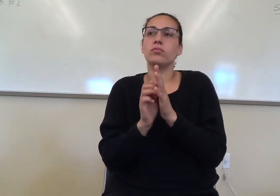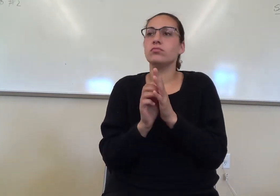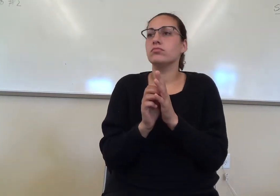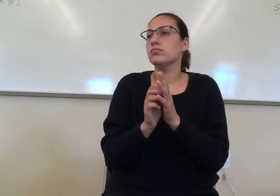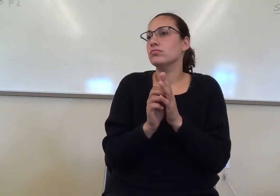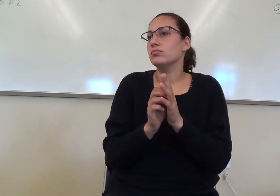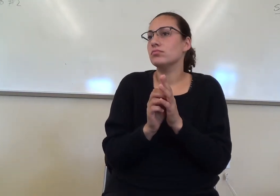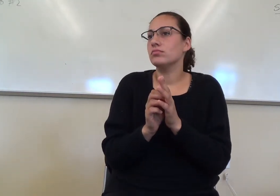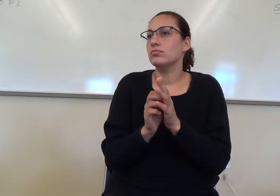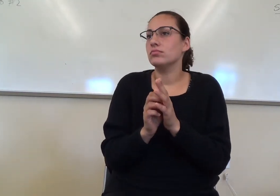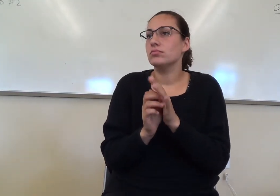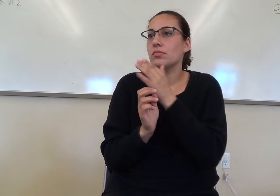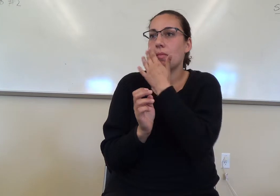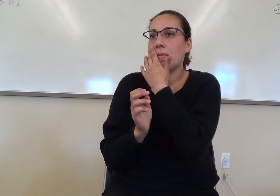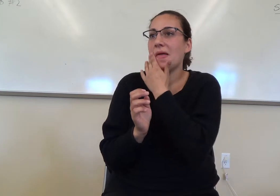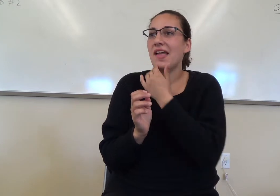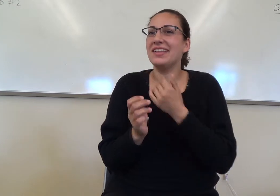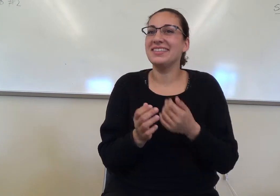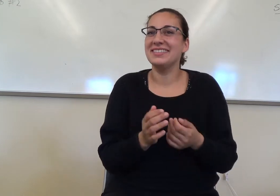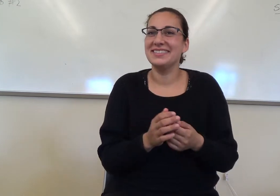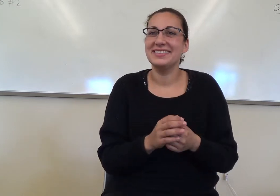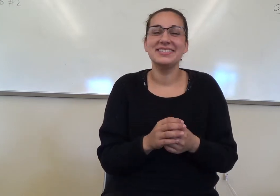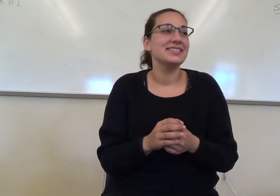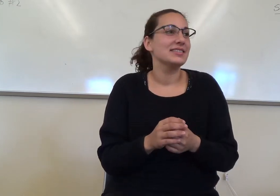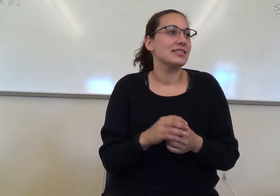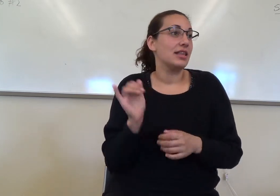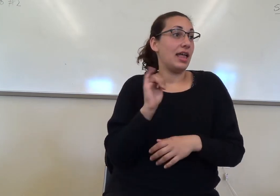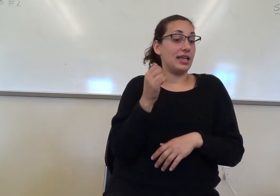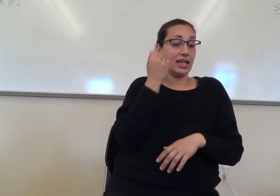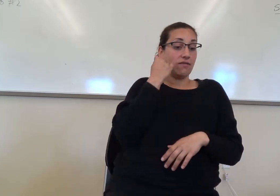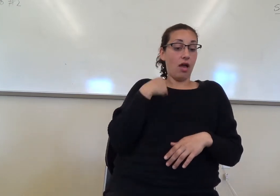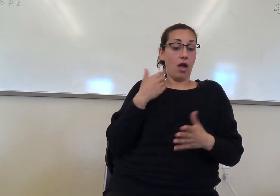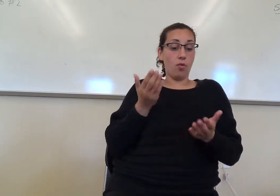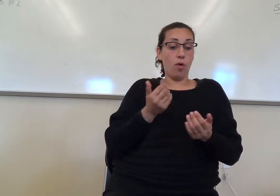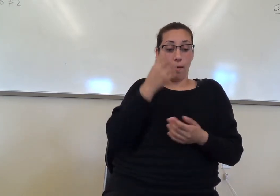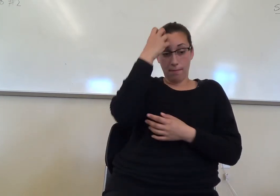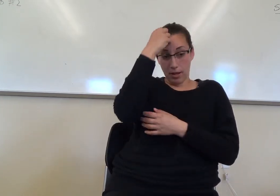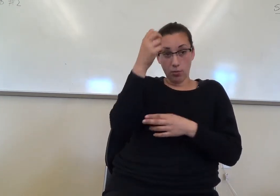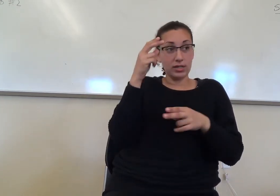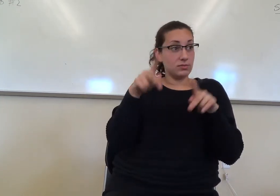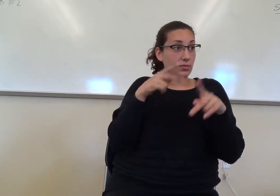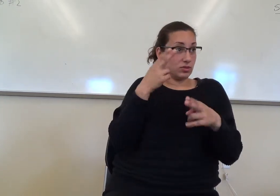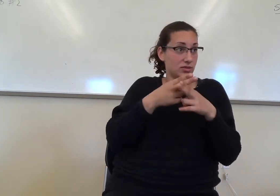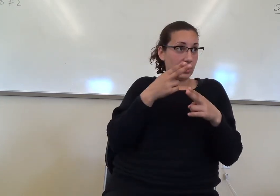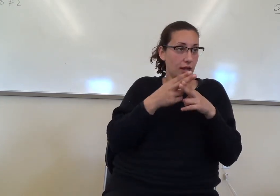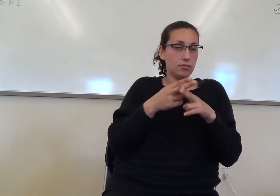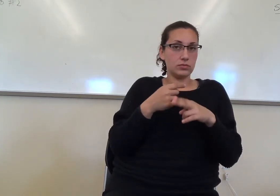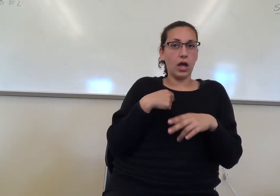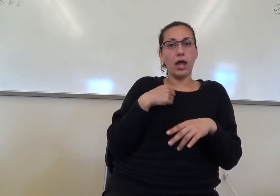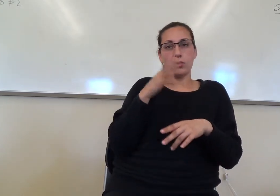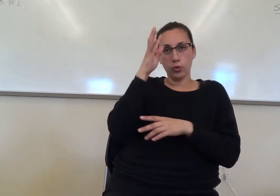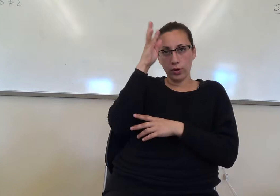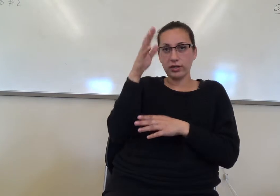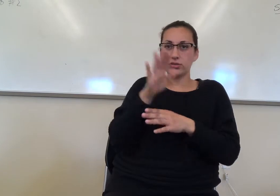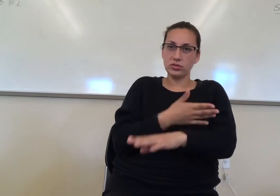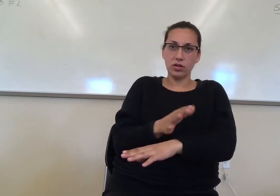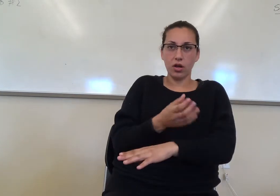Yeah. I do that sometimes to remember people's names. Like if a woman's name is,